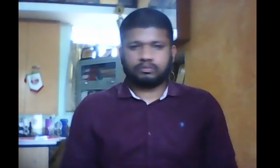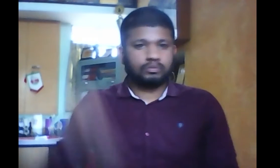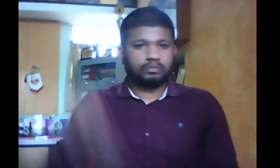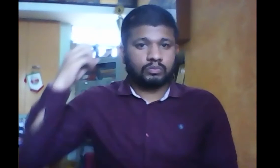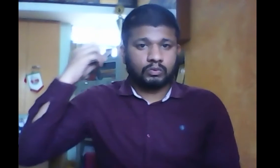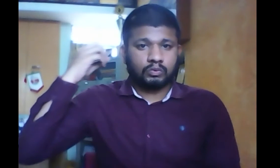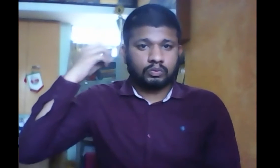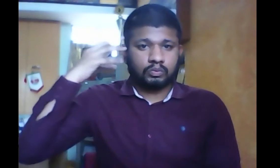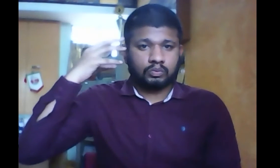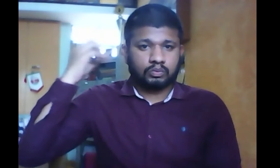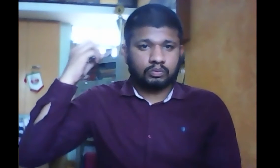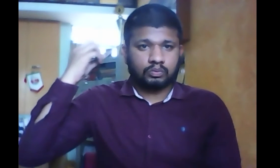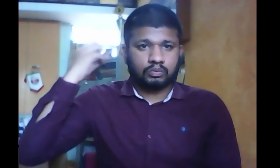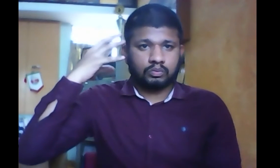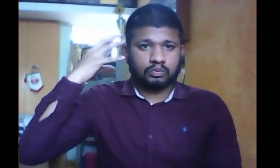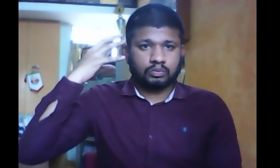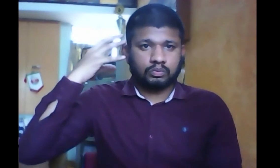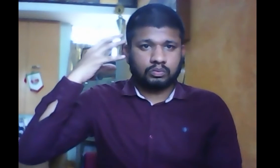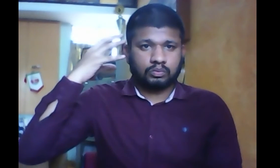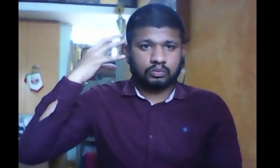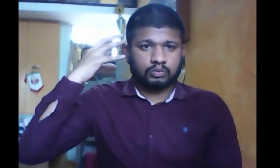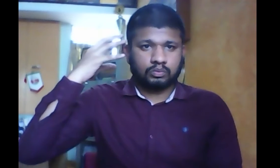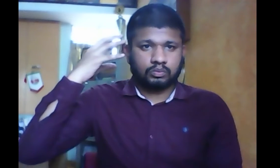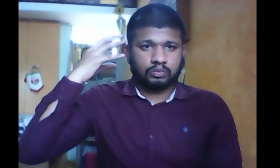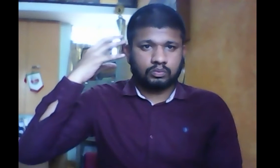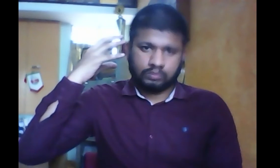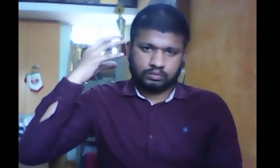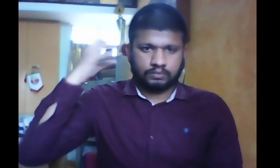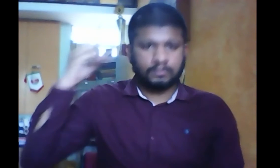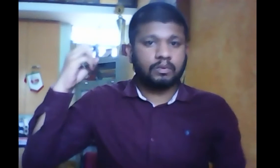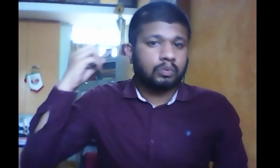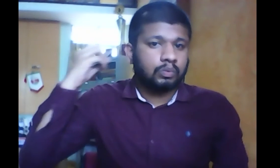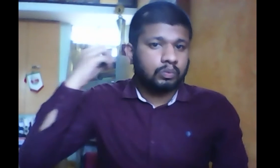Hearing. A person who can hear. So hearing.